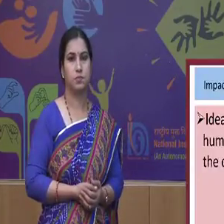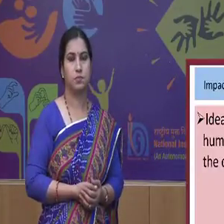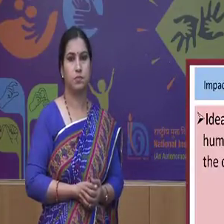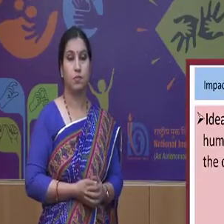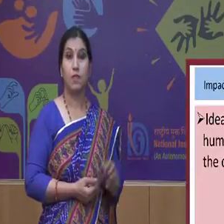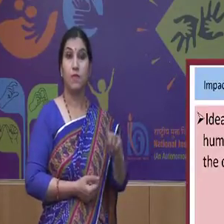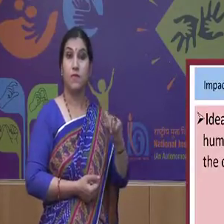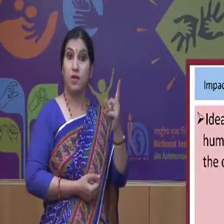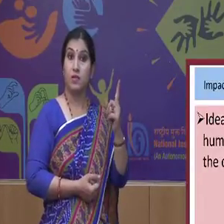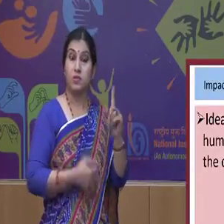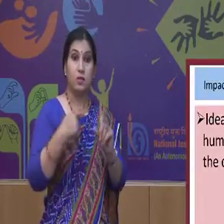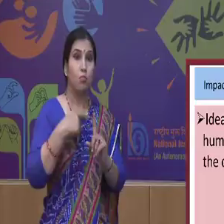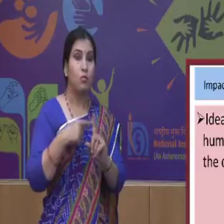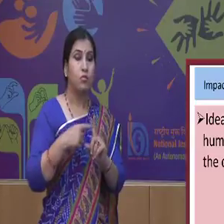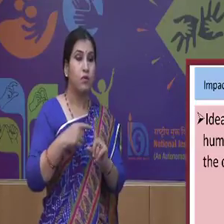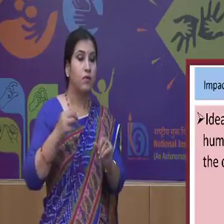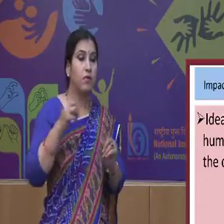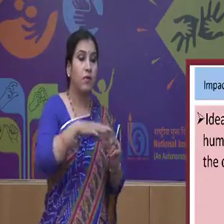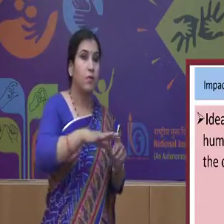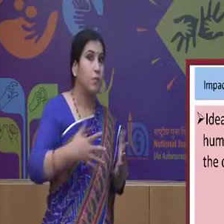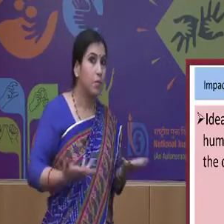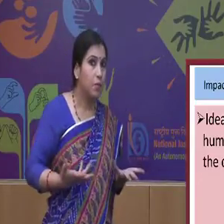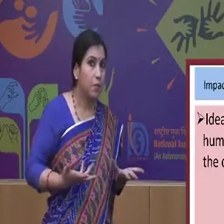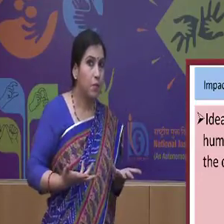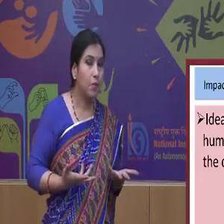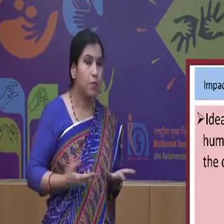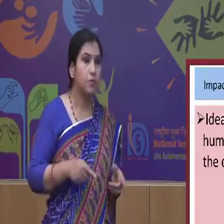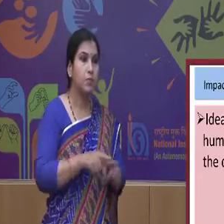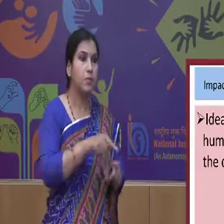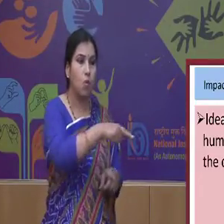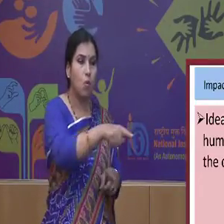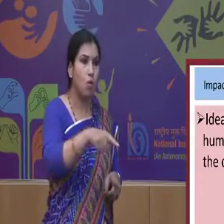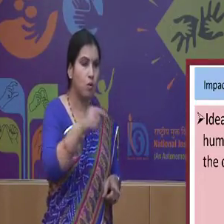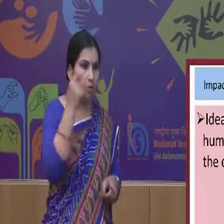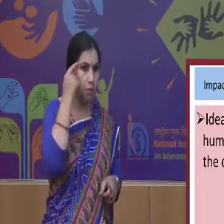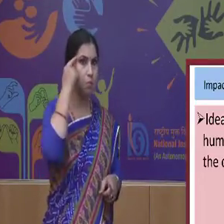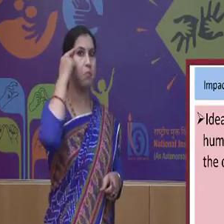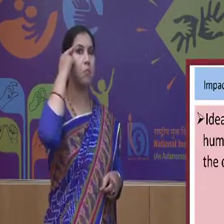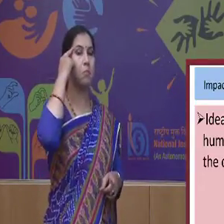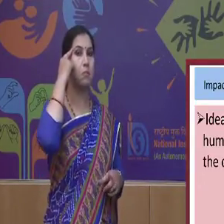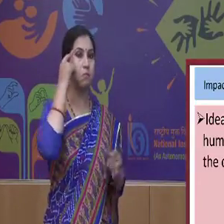The first positive effect was ideas of freedom,